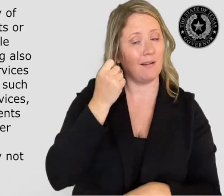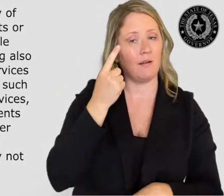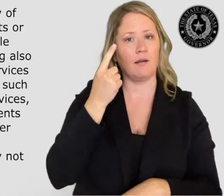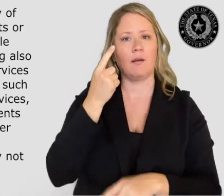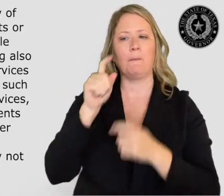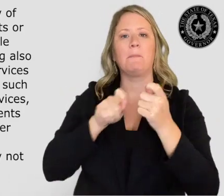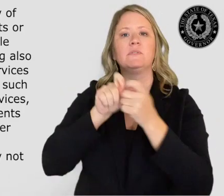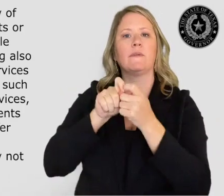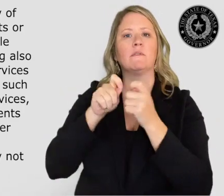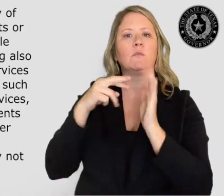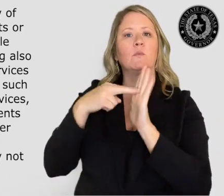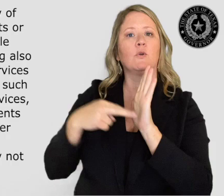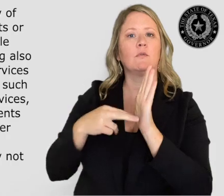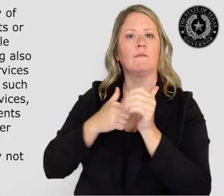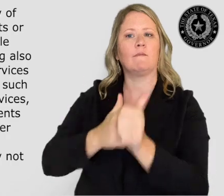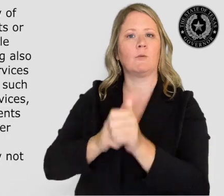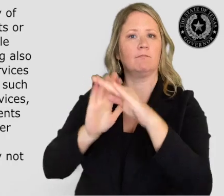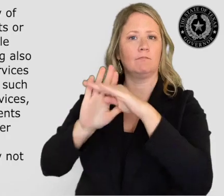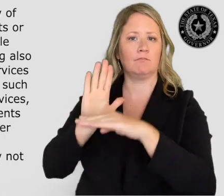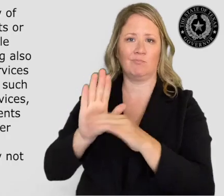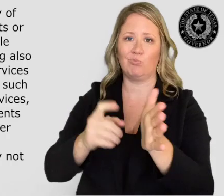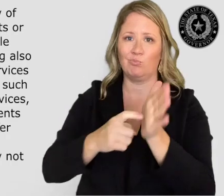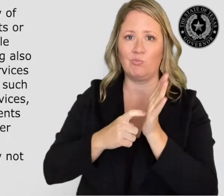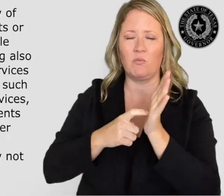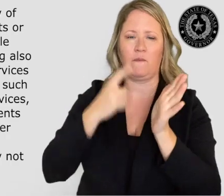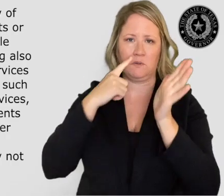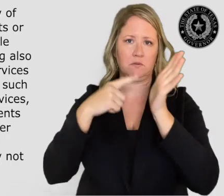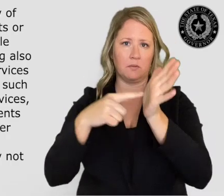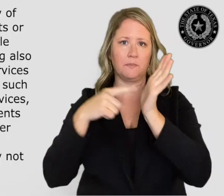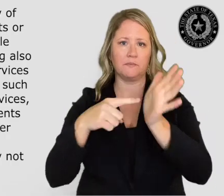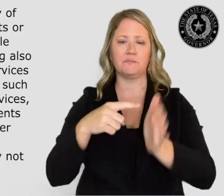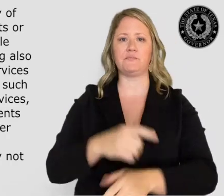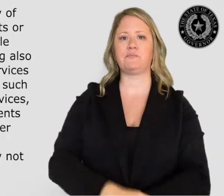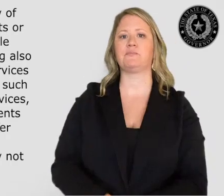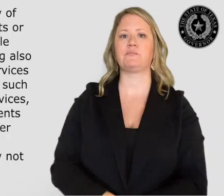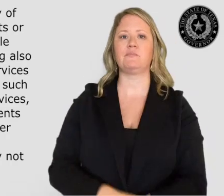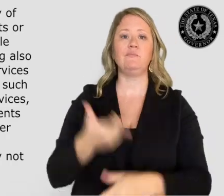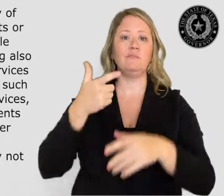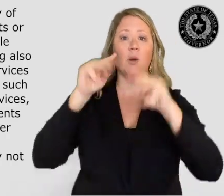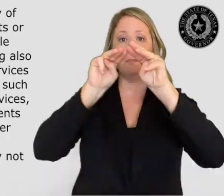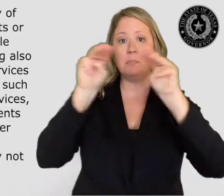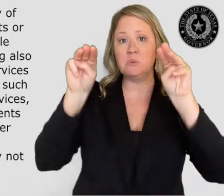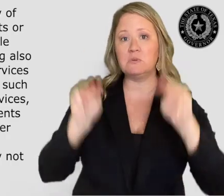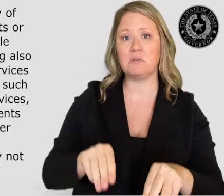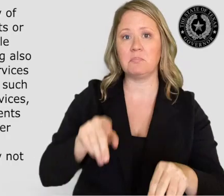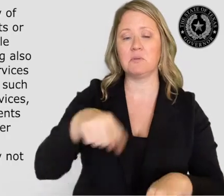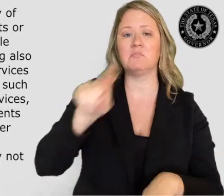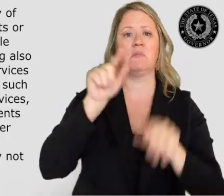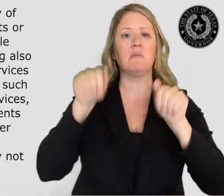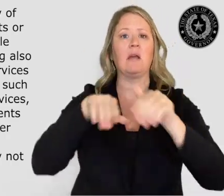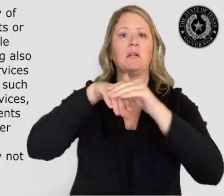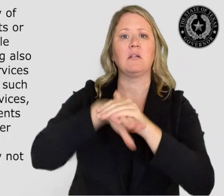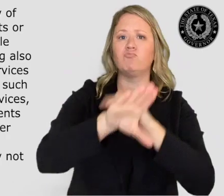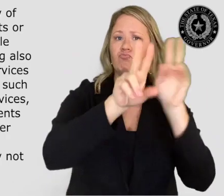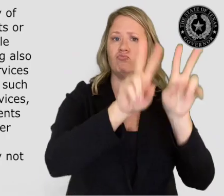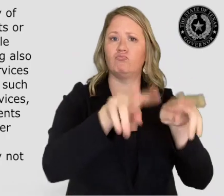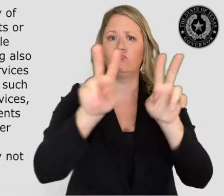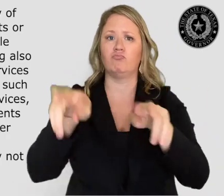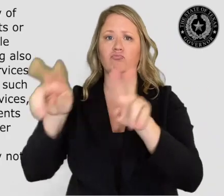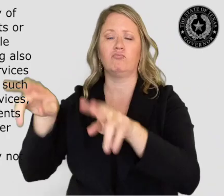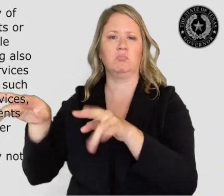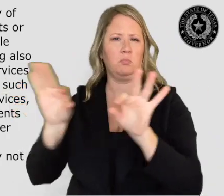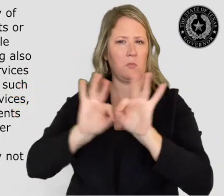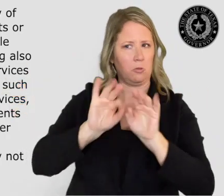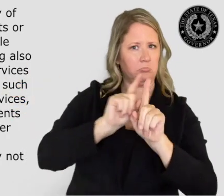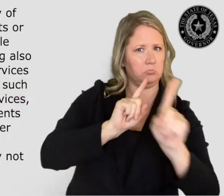permitted above, such as restaurant services, these establishments or venues can offer only the covered